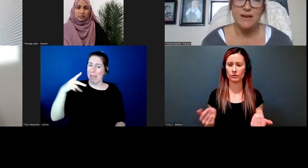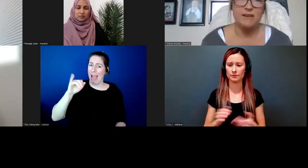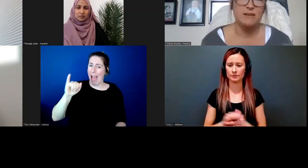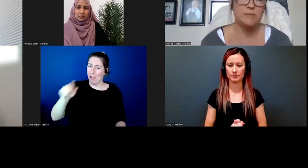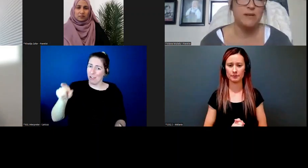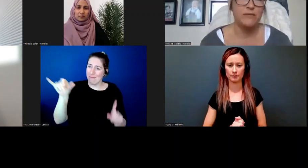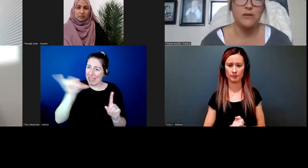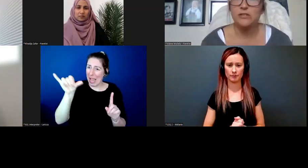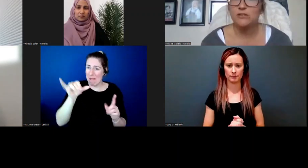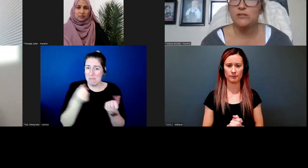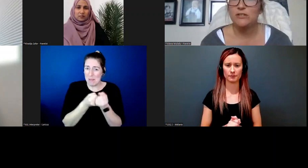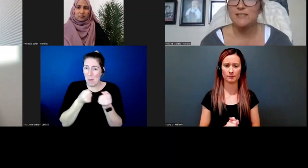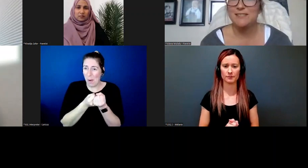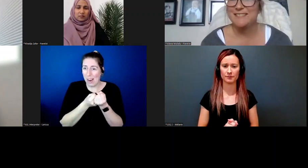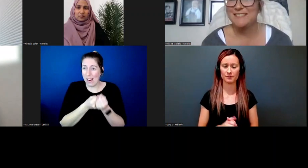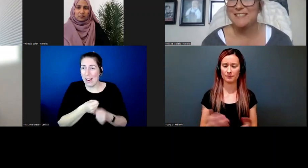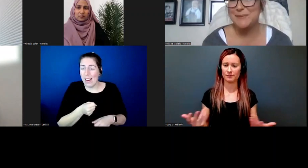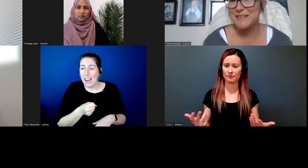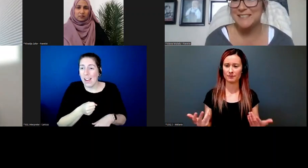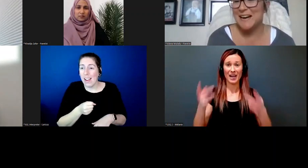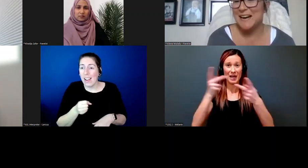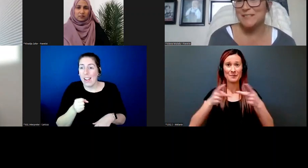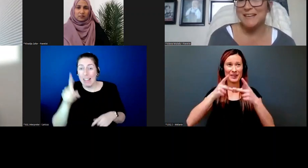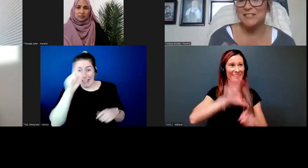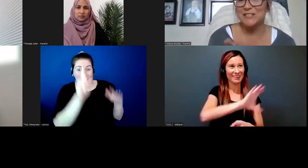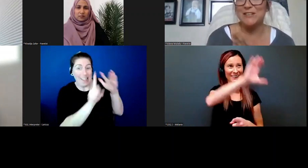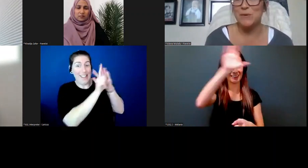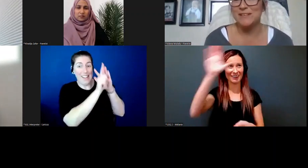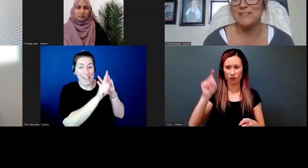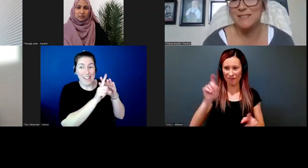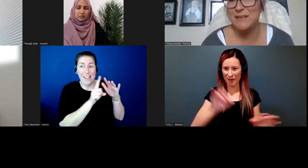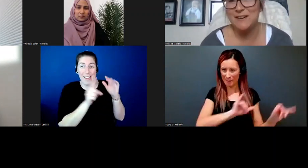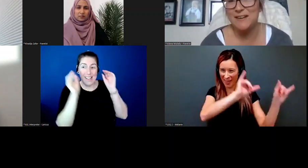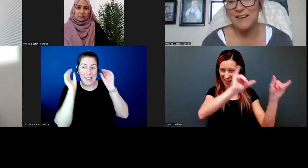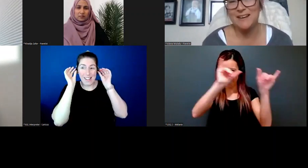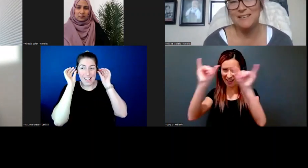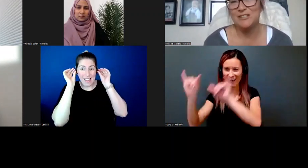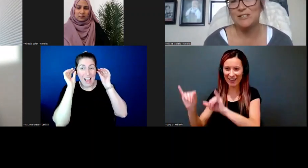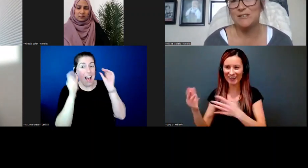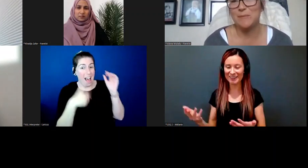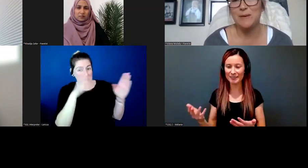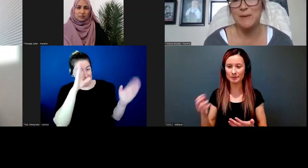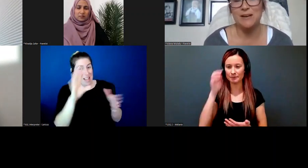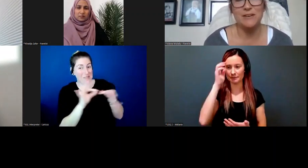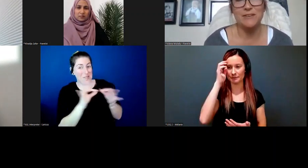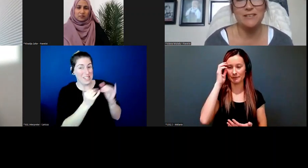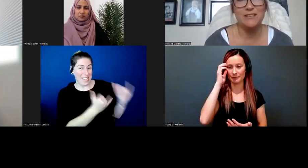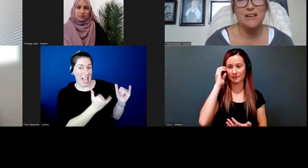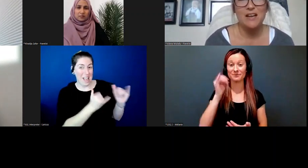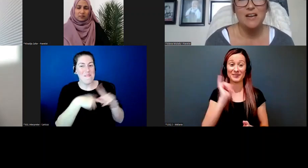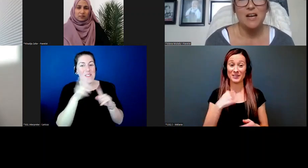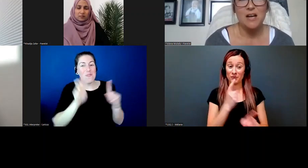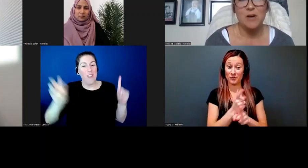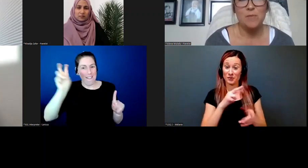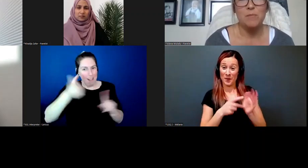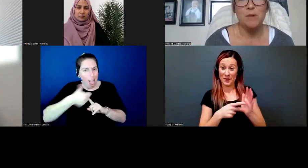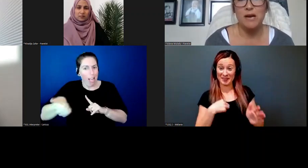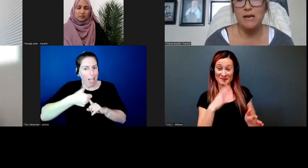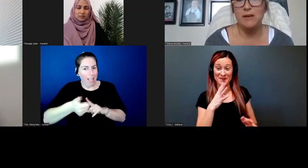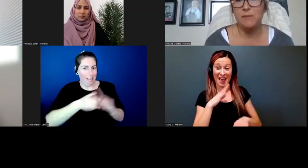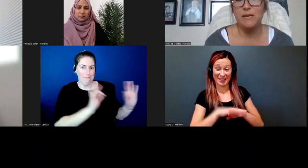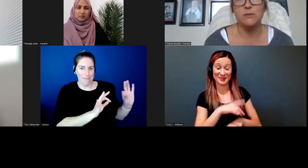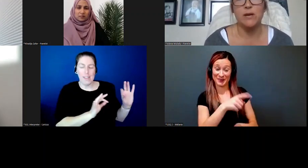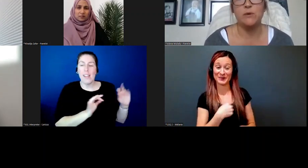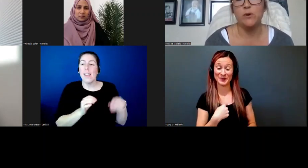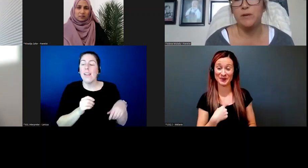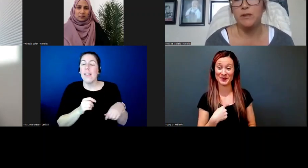we're going to do a fire round. Just because I was actually going to speak on that, just to piggyback off it.